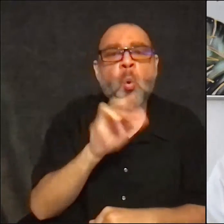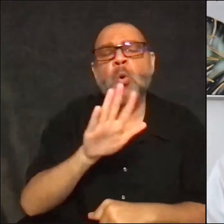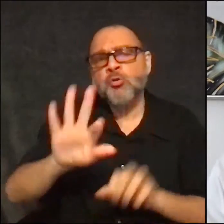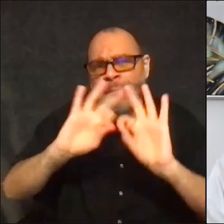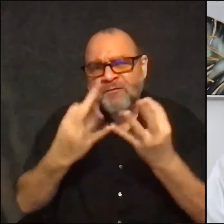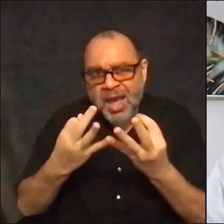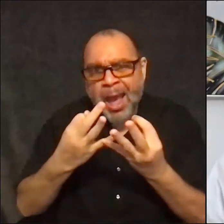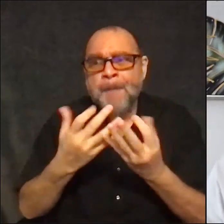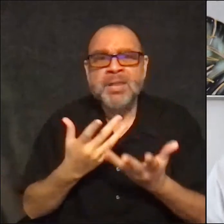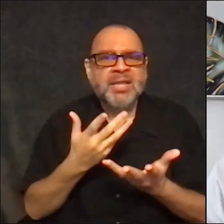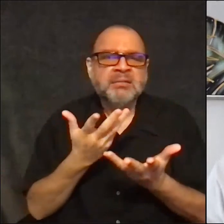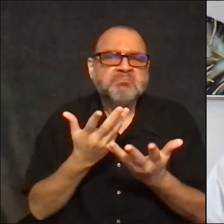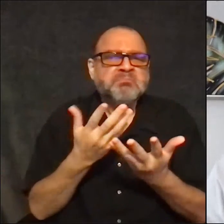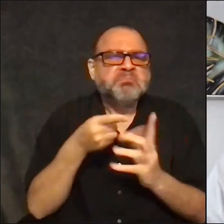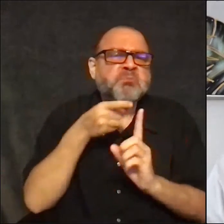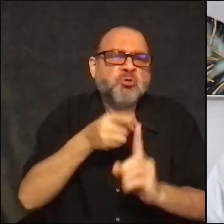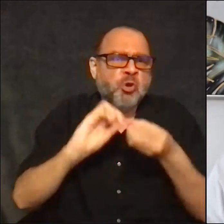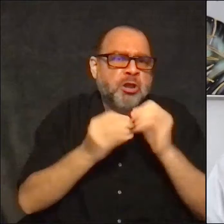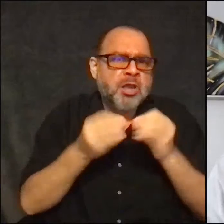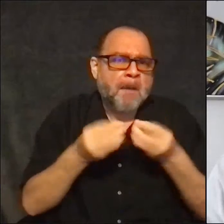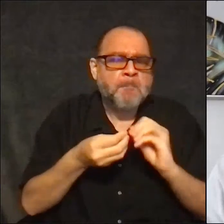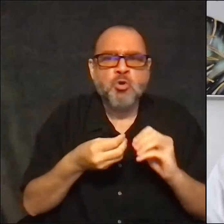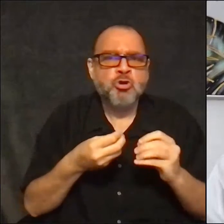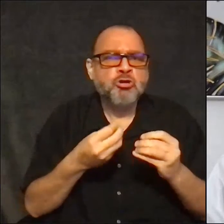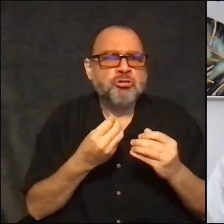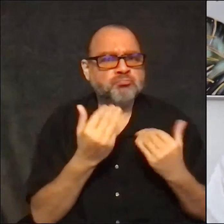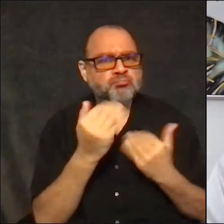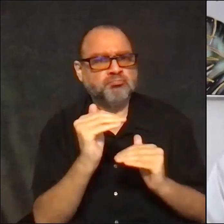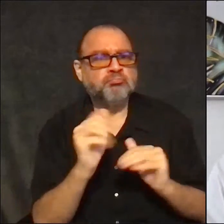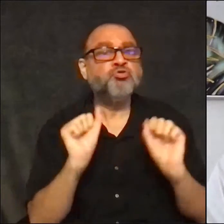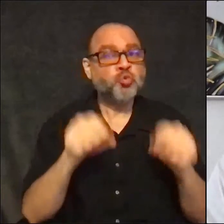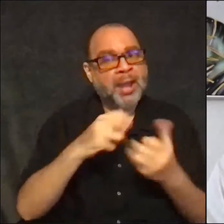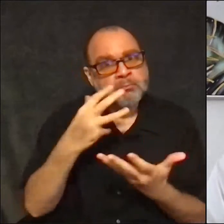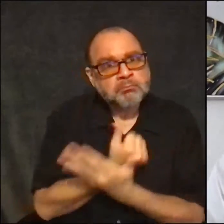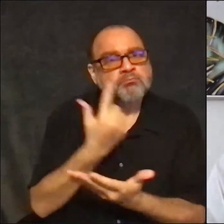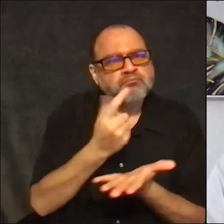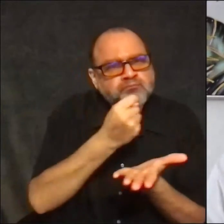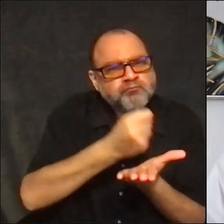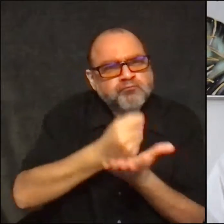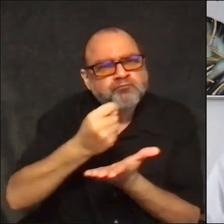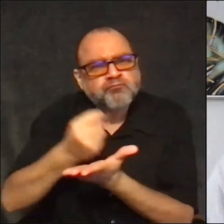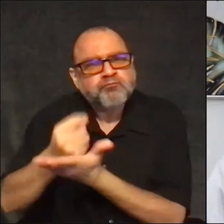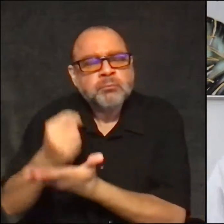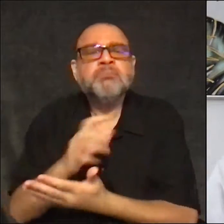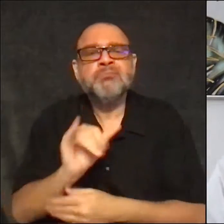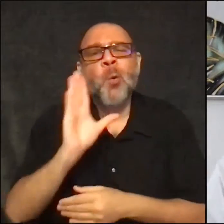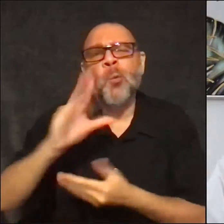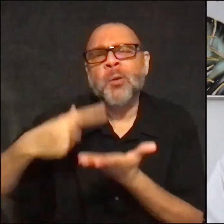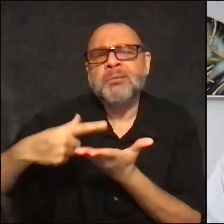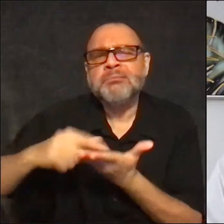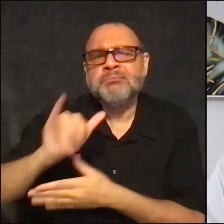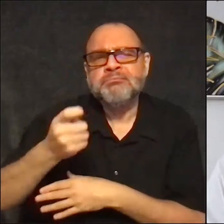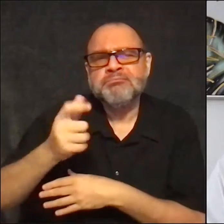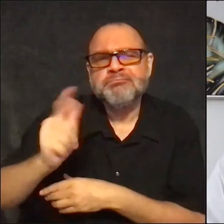you can tap into, but we're going to get to that just a little bit later. But we need to pivot to Black and brown men specifically, because